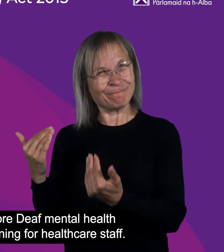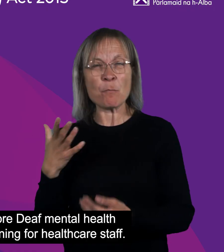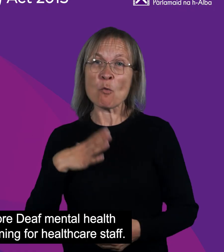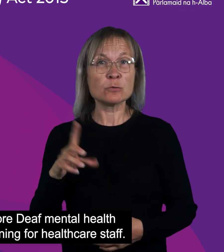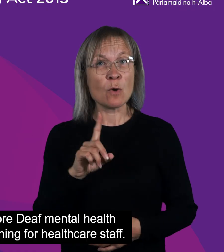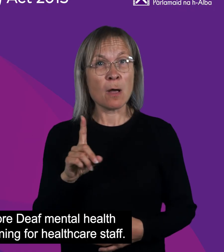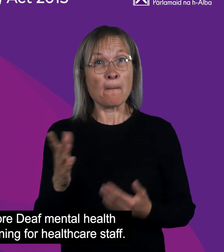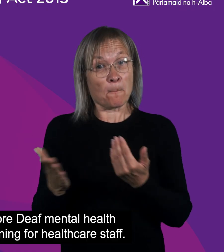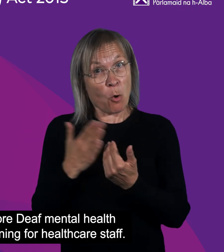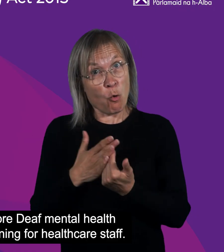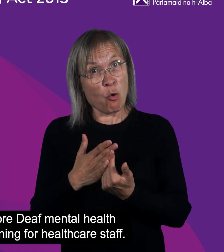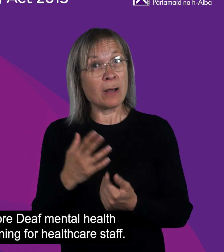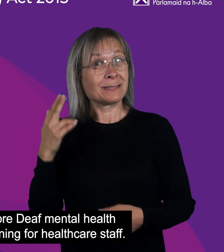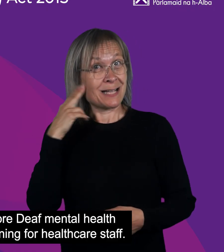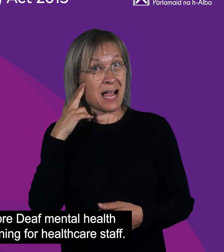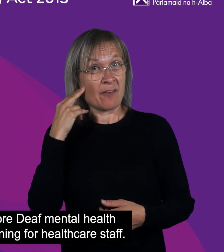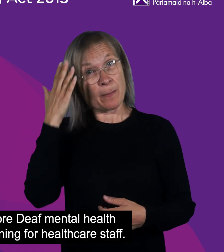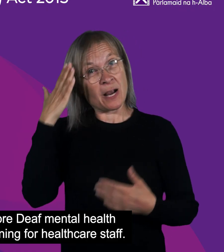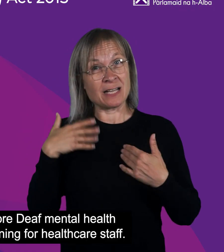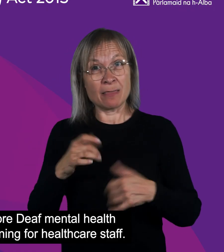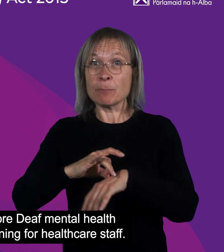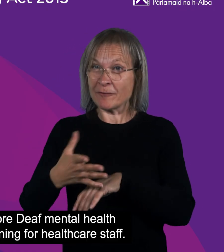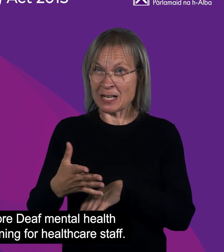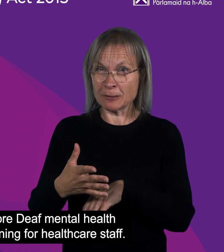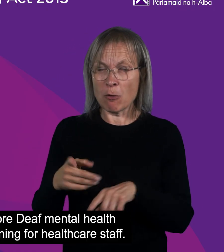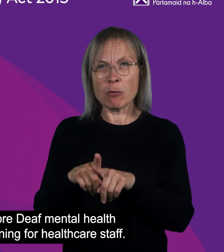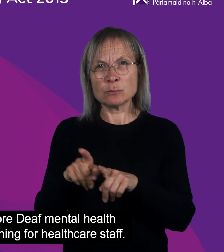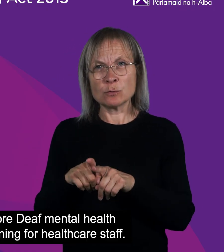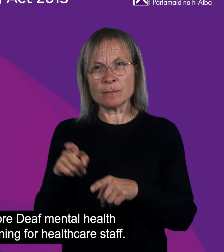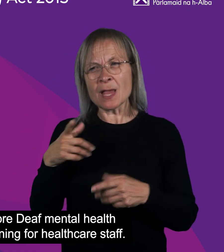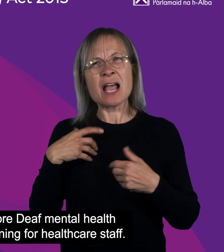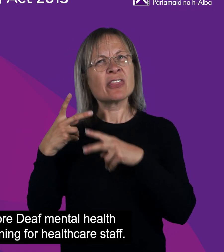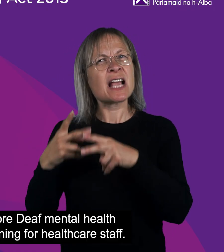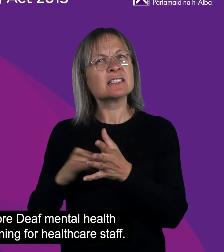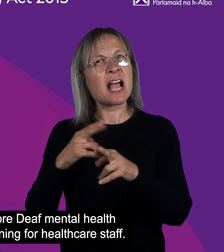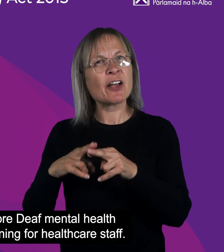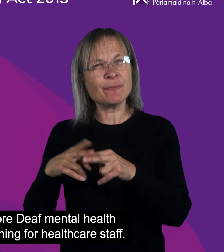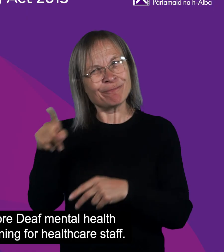Stakeholders called for more deaf mental health professionals and better training for healthcare staff.